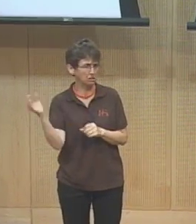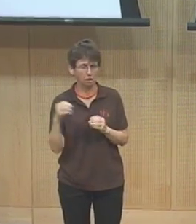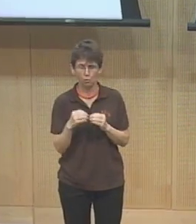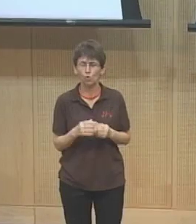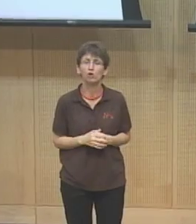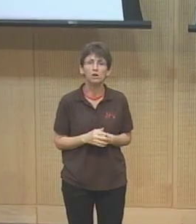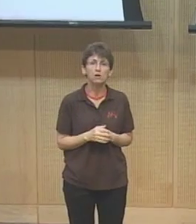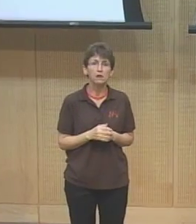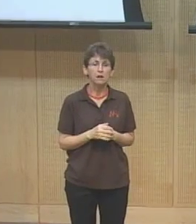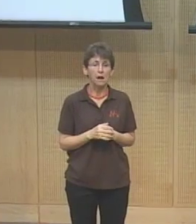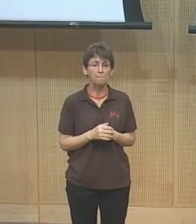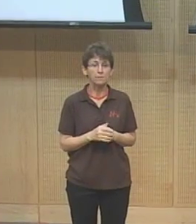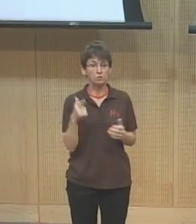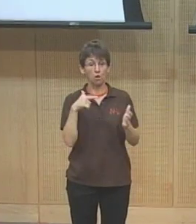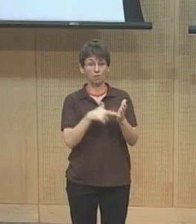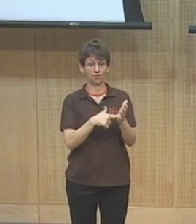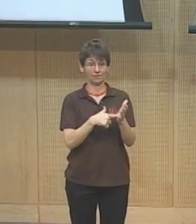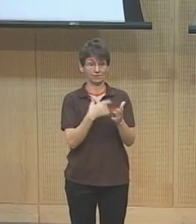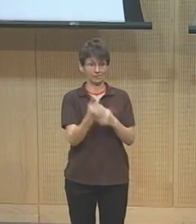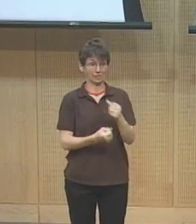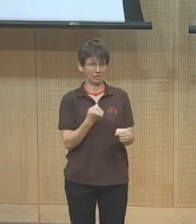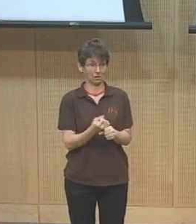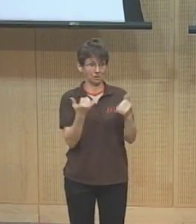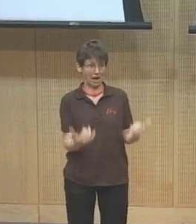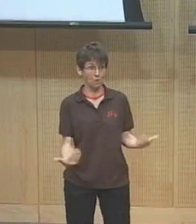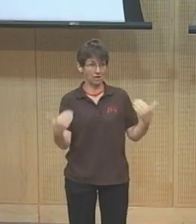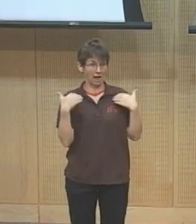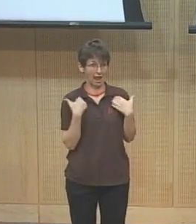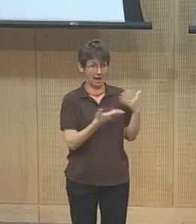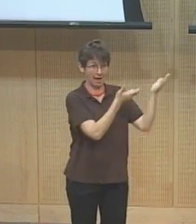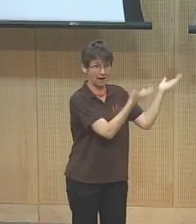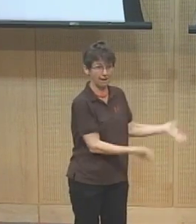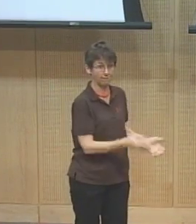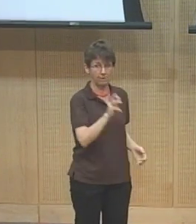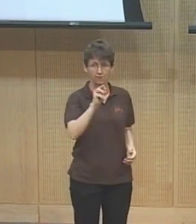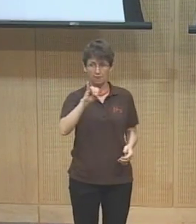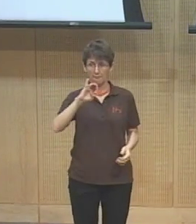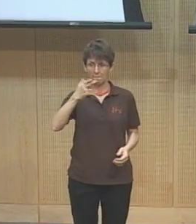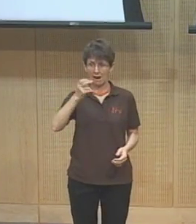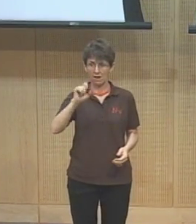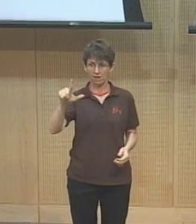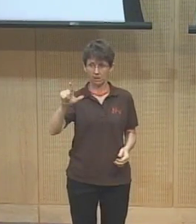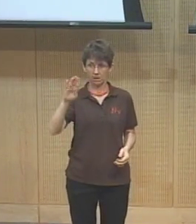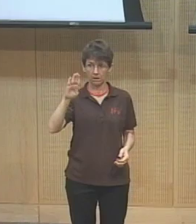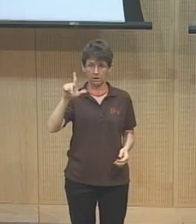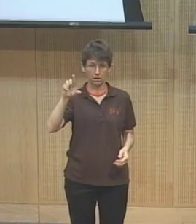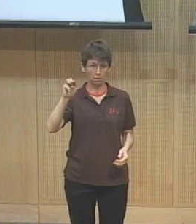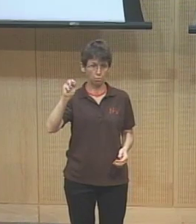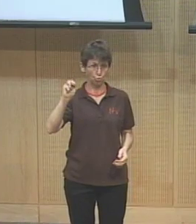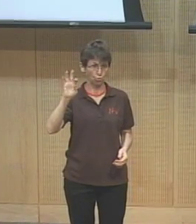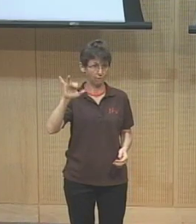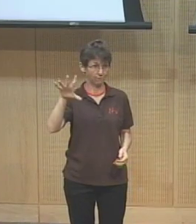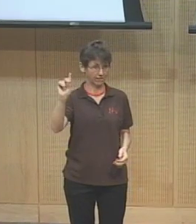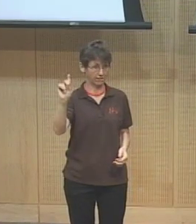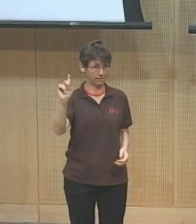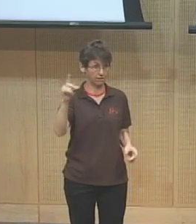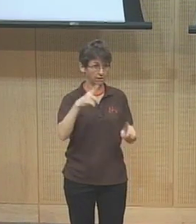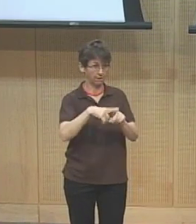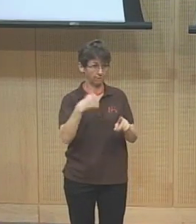This has been going on for about 19 years or so. Today, we are thrilled to have Michael Bloomfield with us. He's from